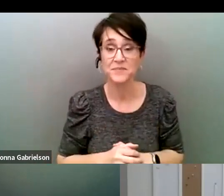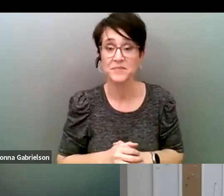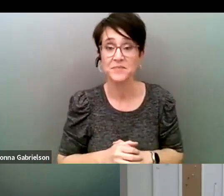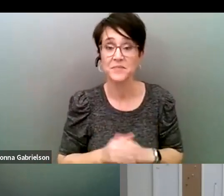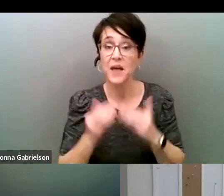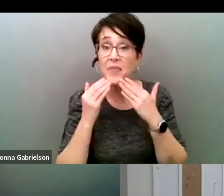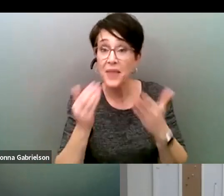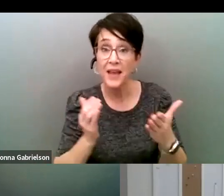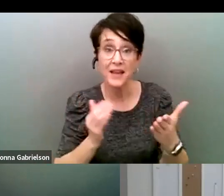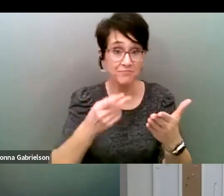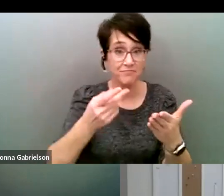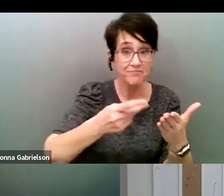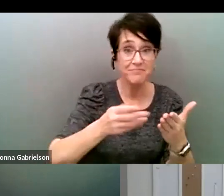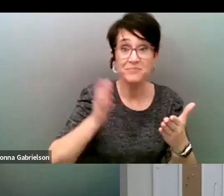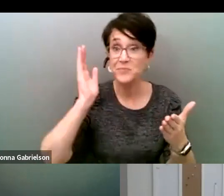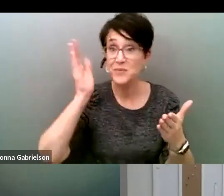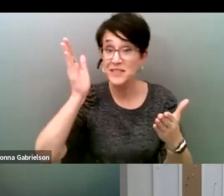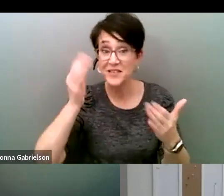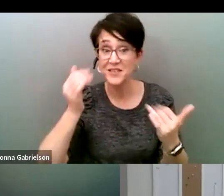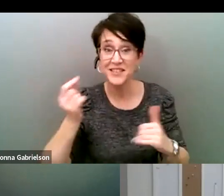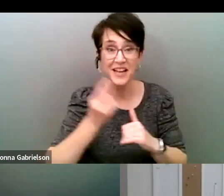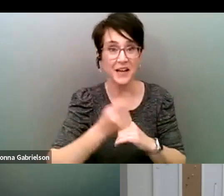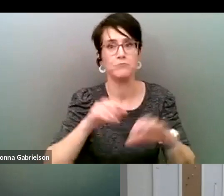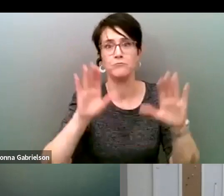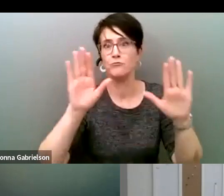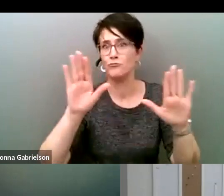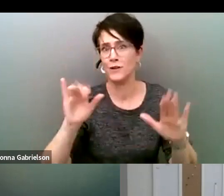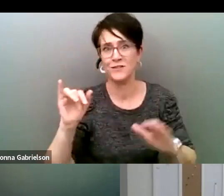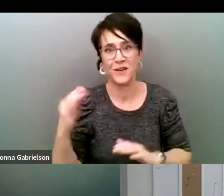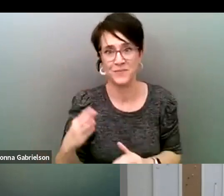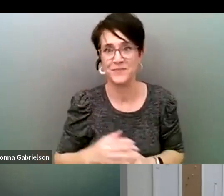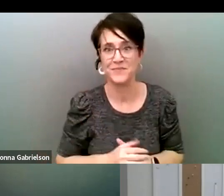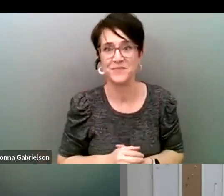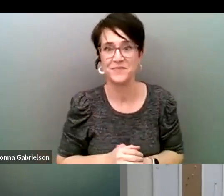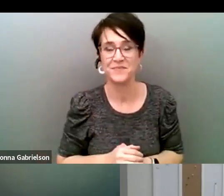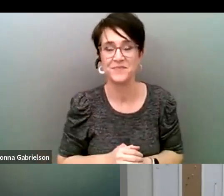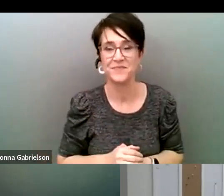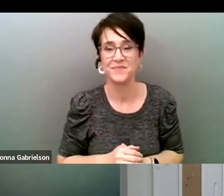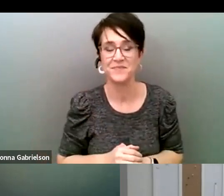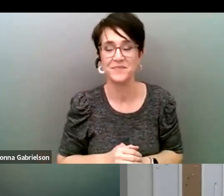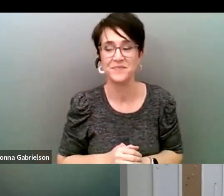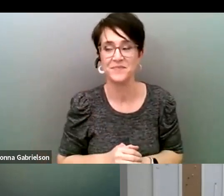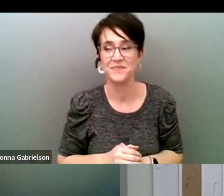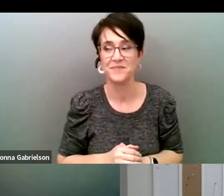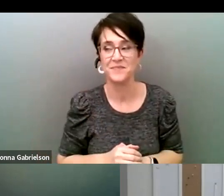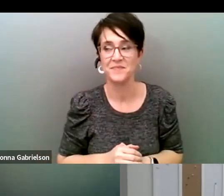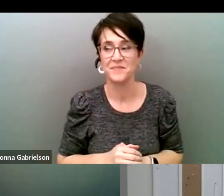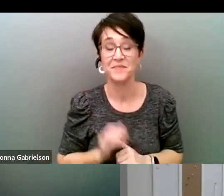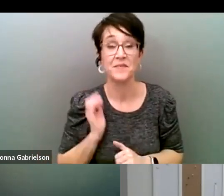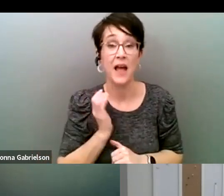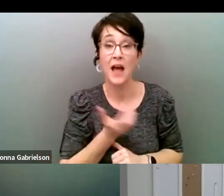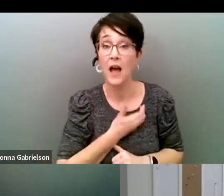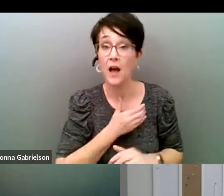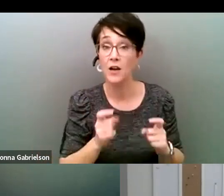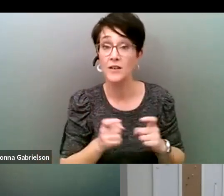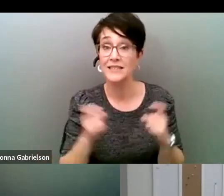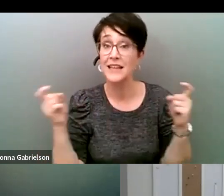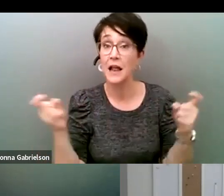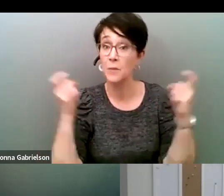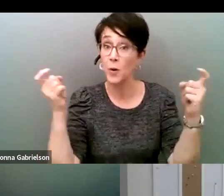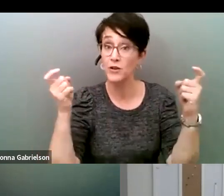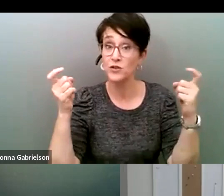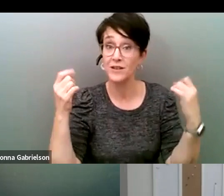our presenters for doing such a great job. But our celebration of